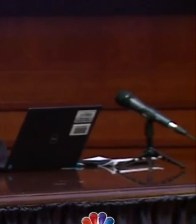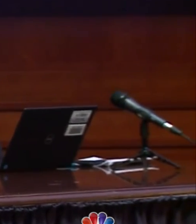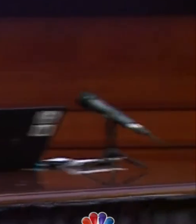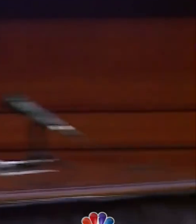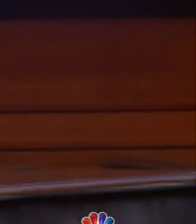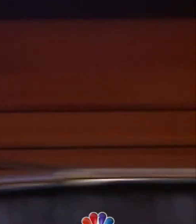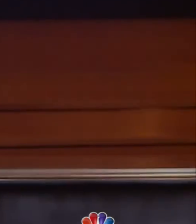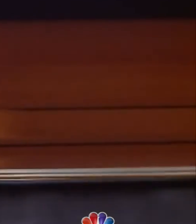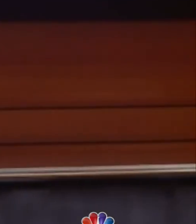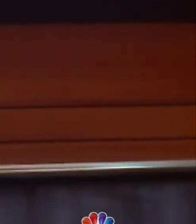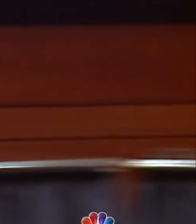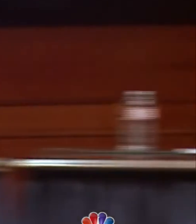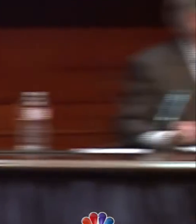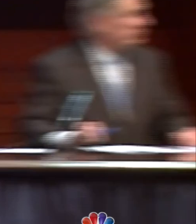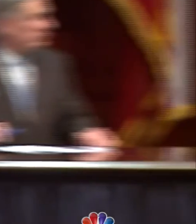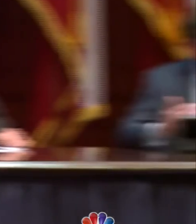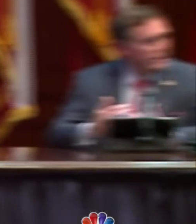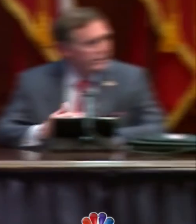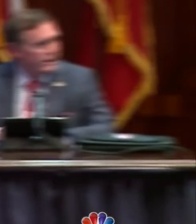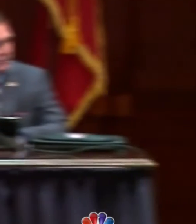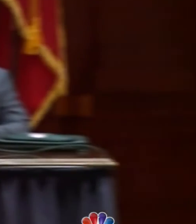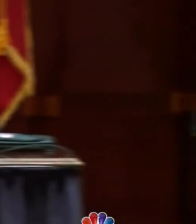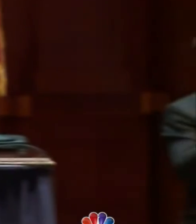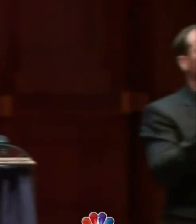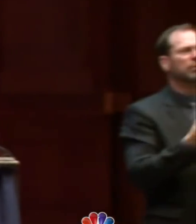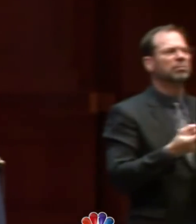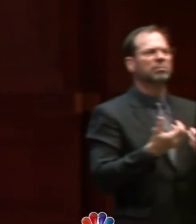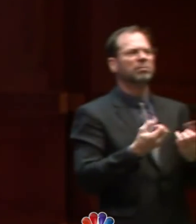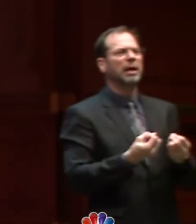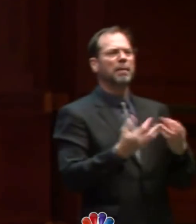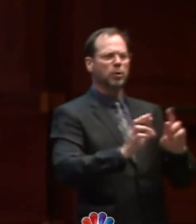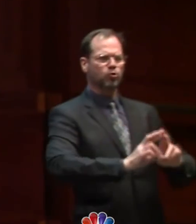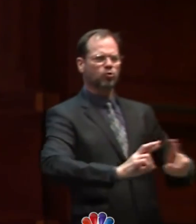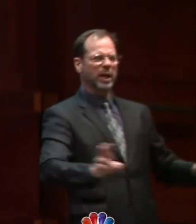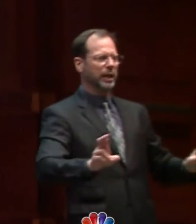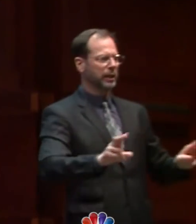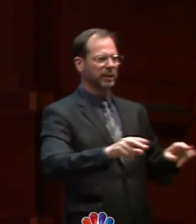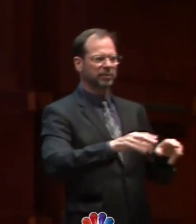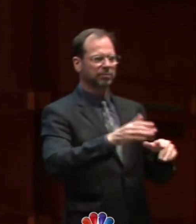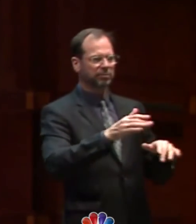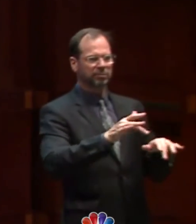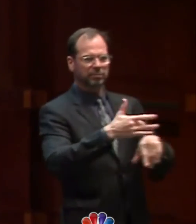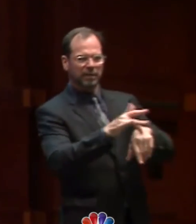even with those hospitalizations, if you look at the capacity that we have built into the system right now,